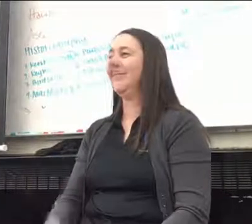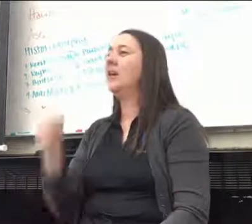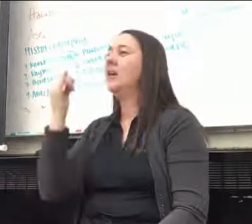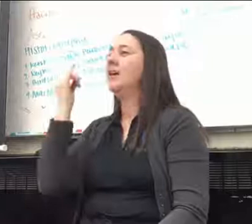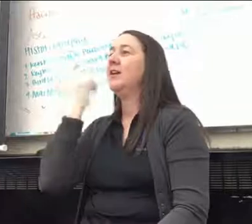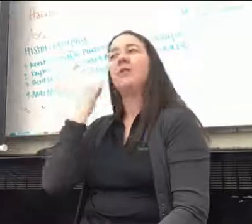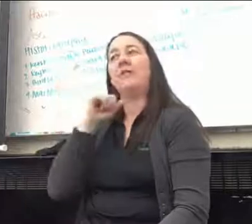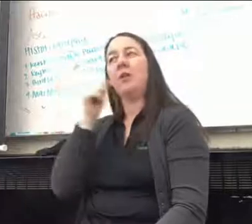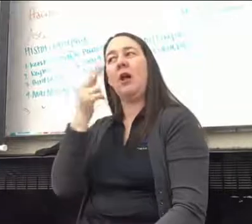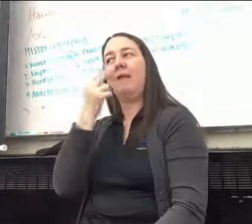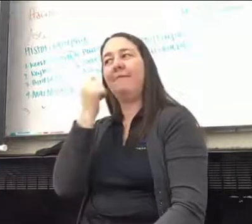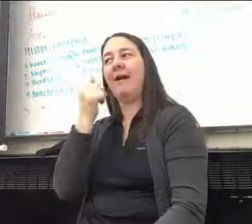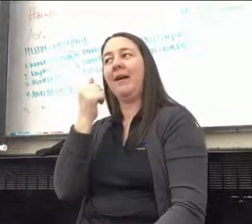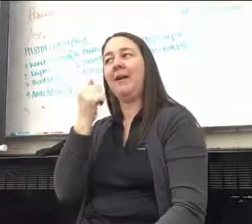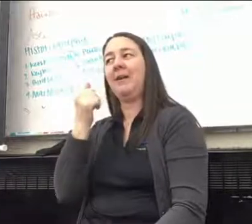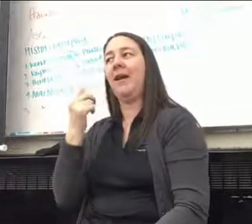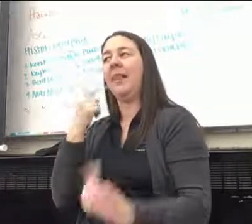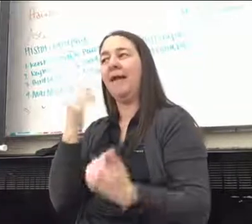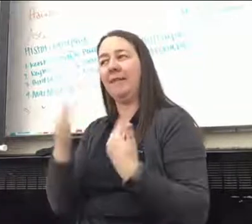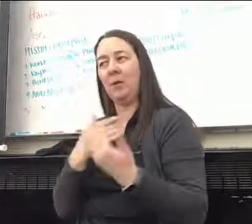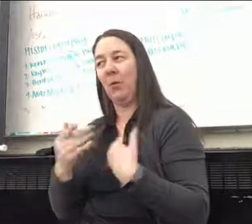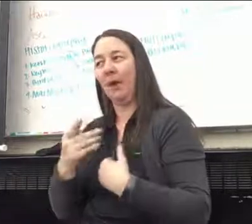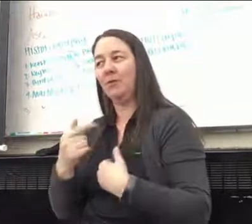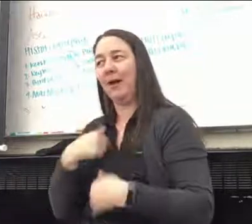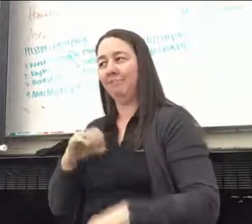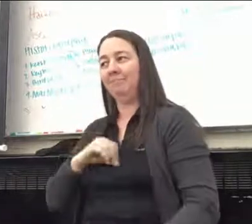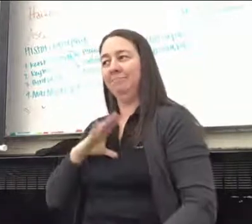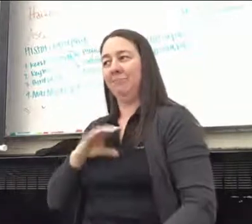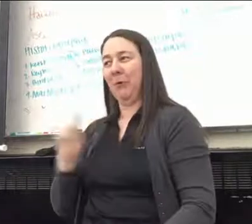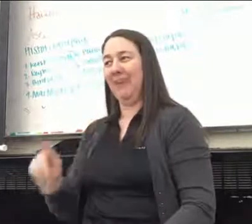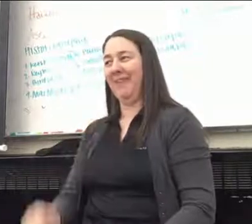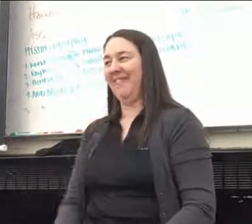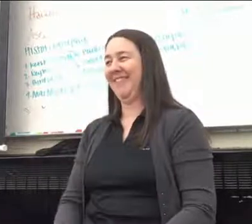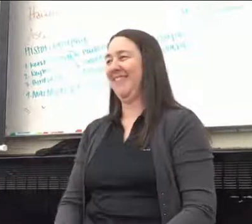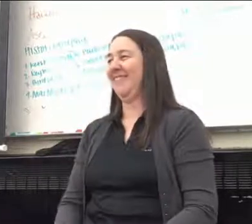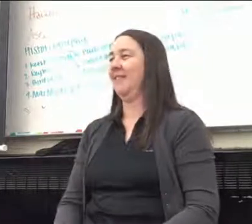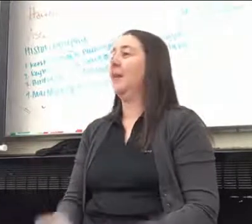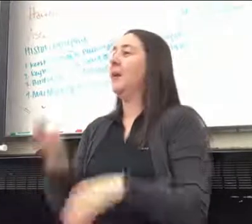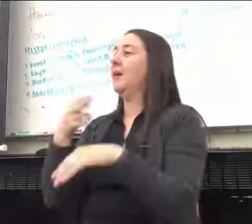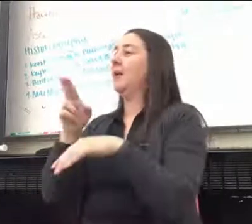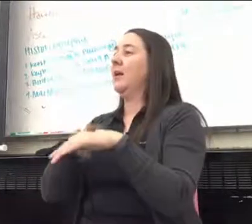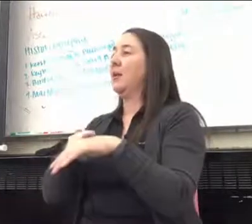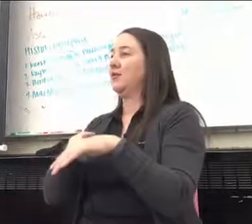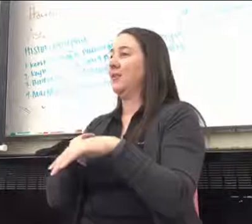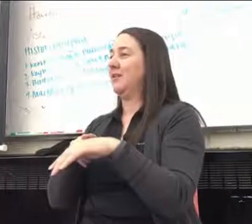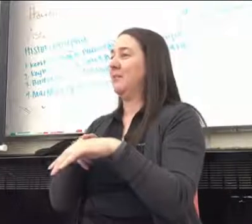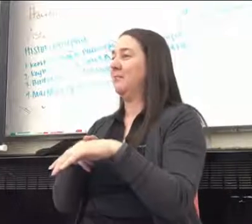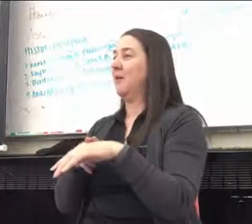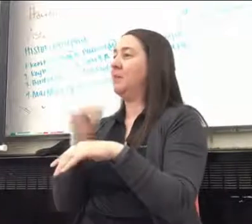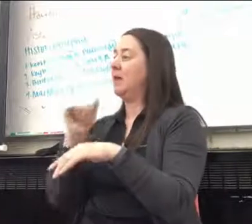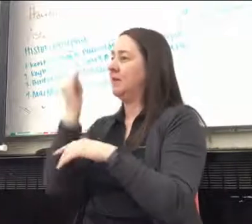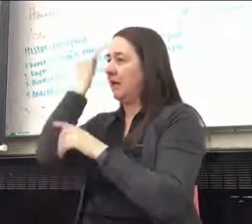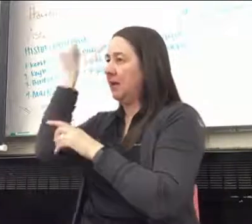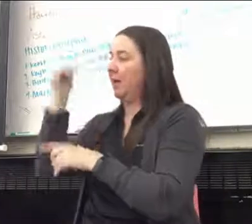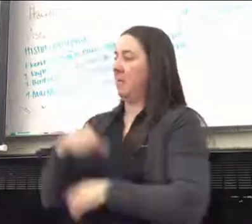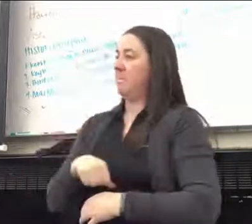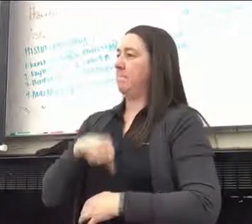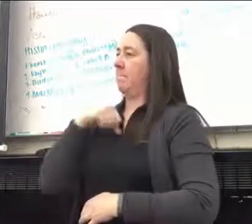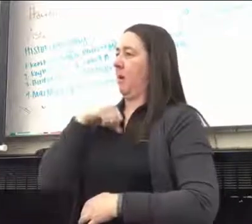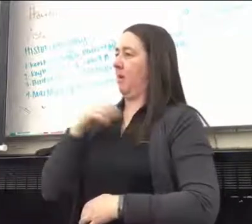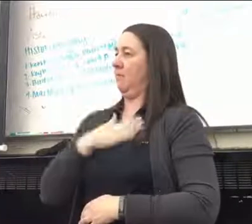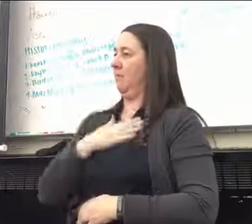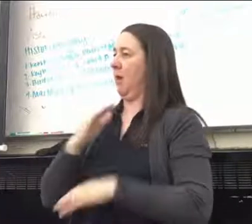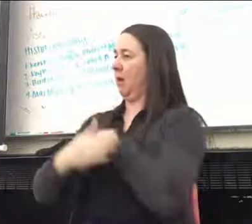find it funny, just kind of giggle so it makes me feel good. All right? So nationalism is the idea of being really, really proud of your